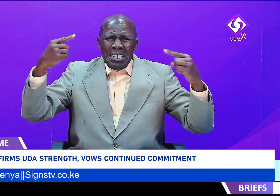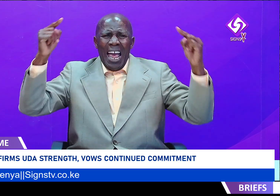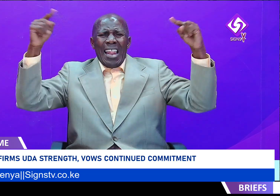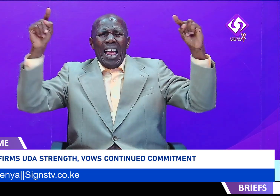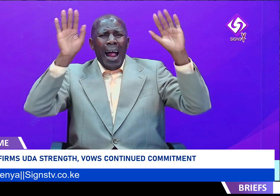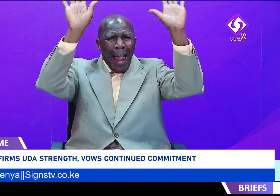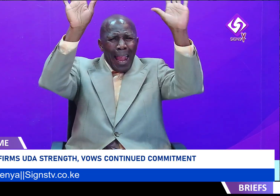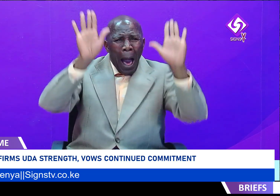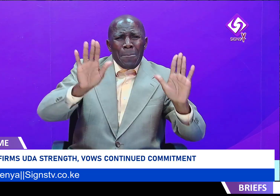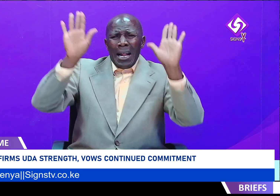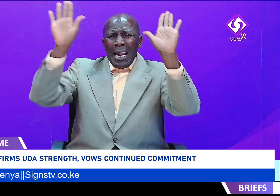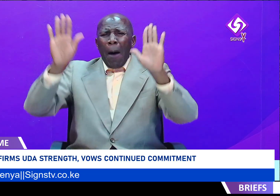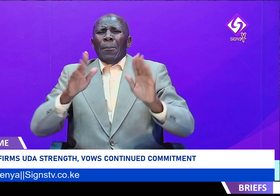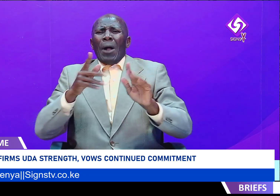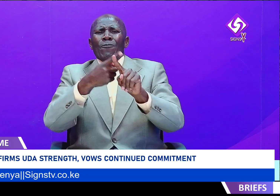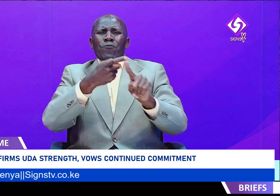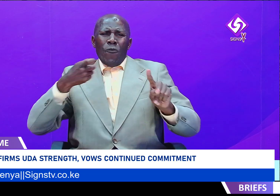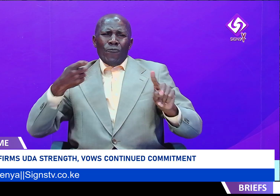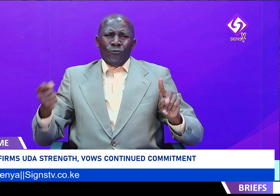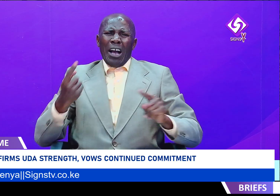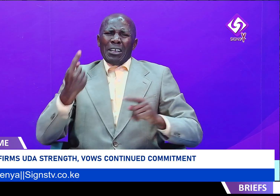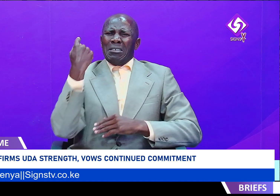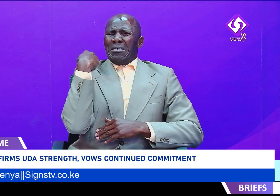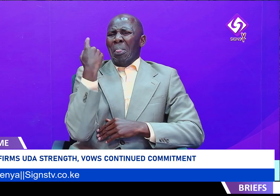the presentation of nomination